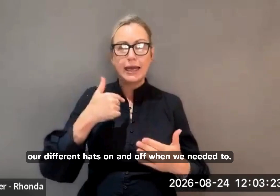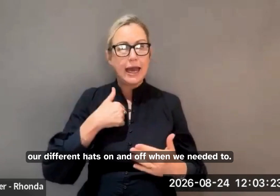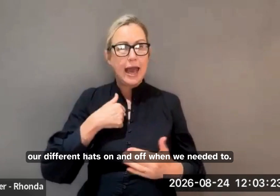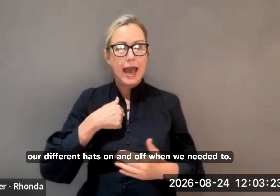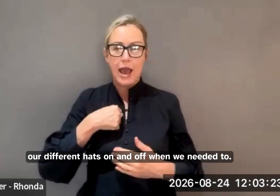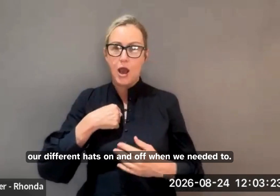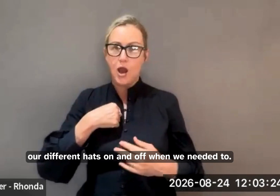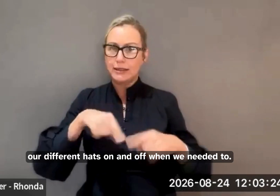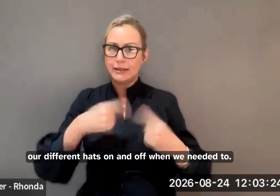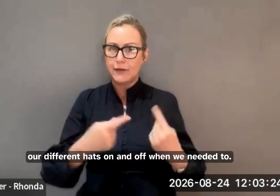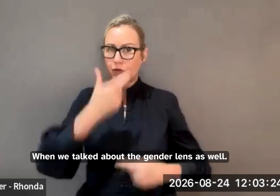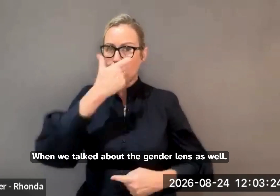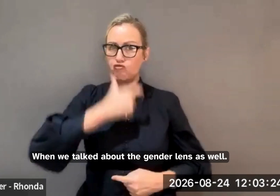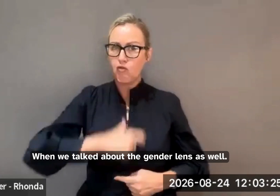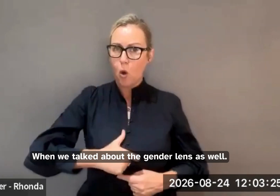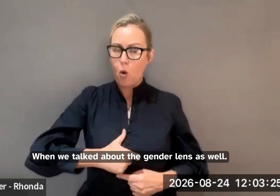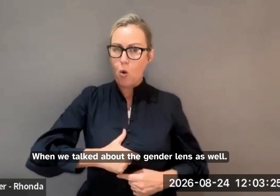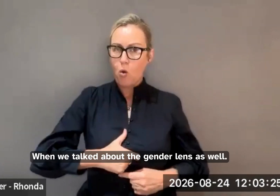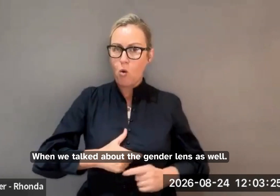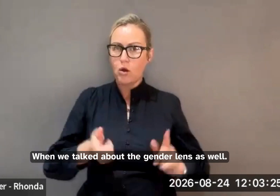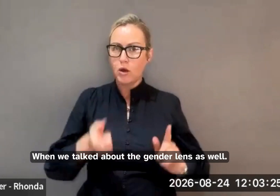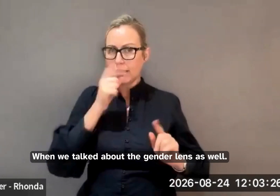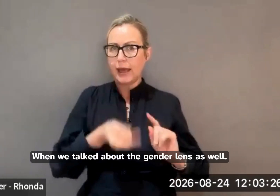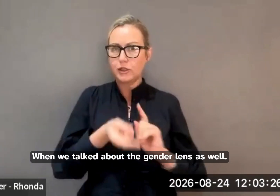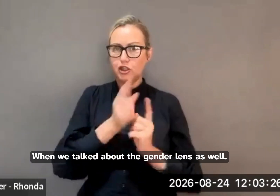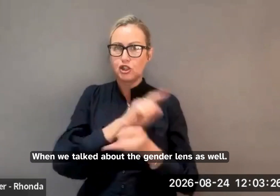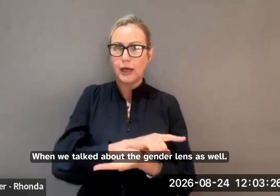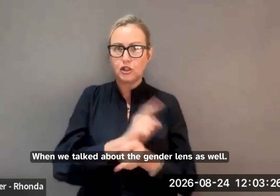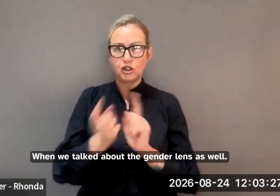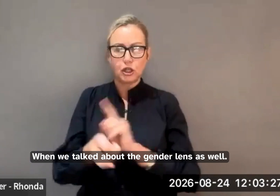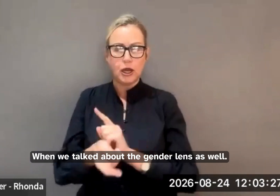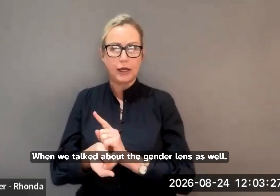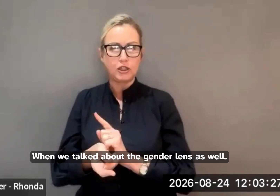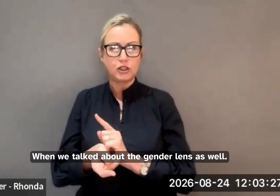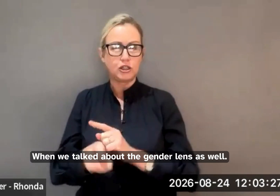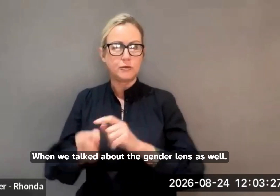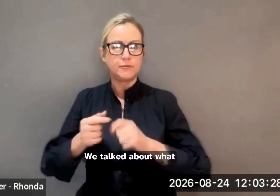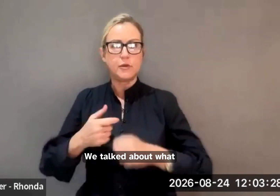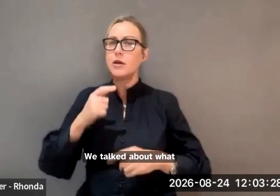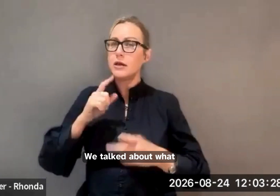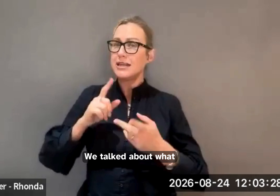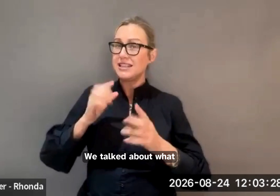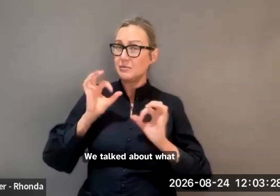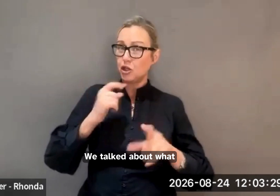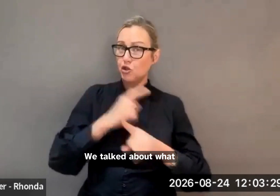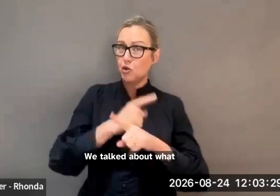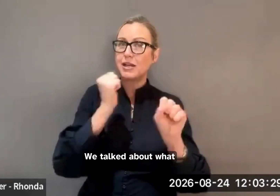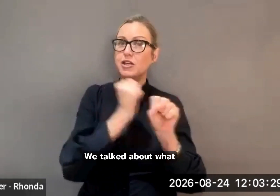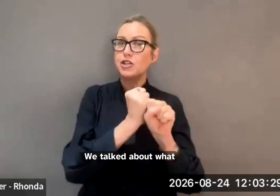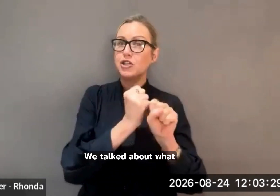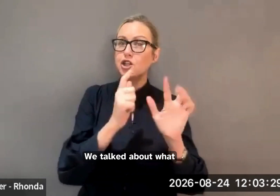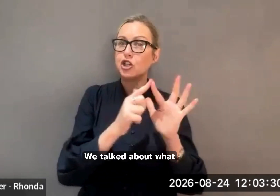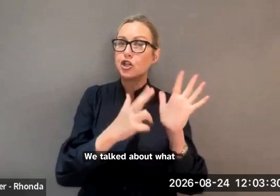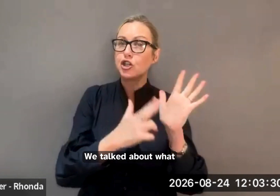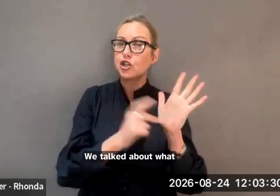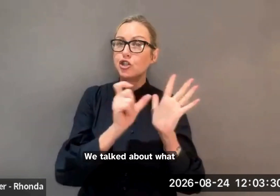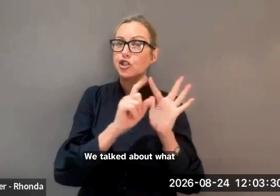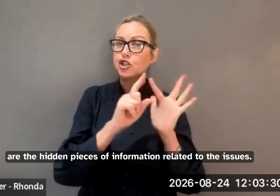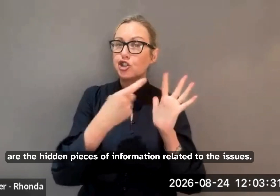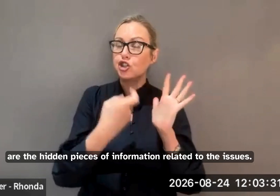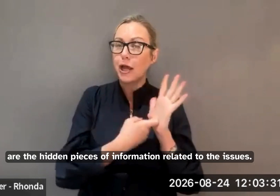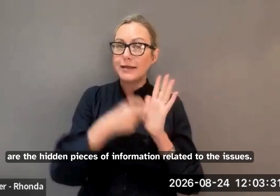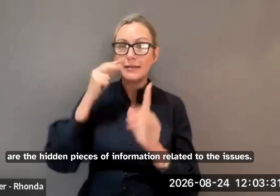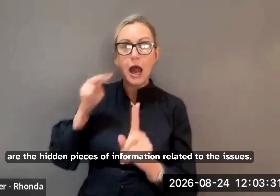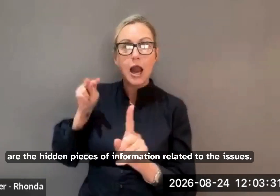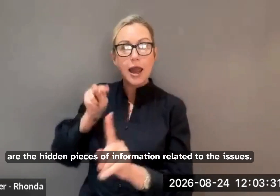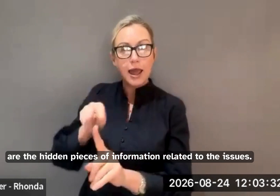off when we needed to. When we talked about the gender lens as well, we talked about what